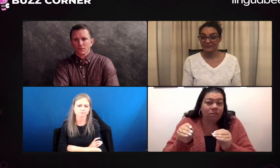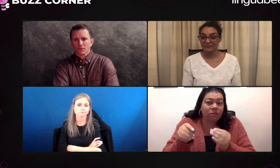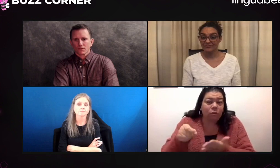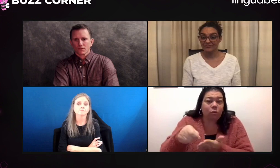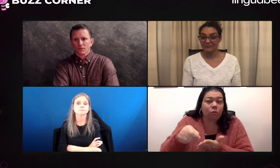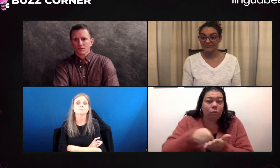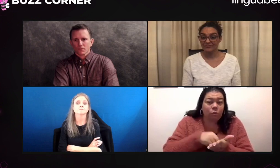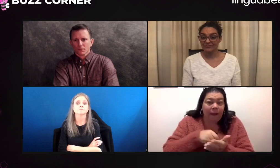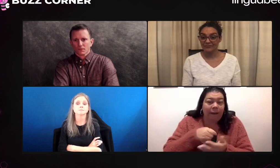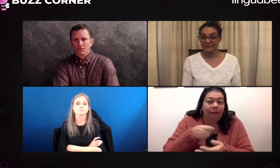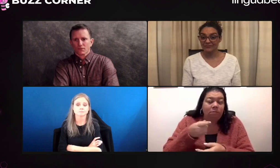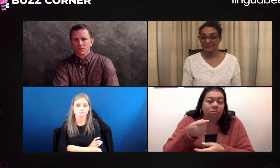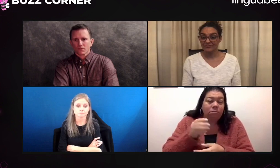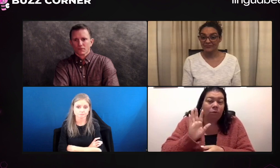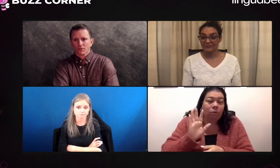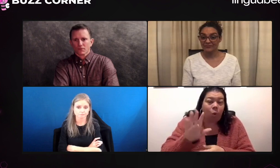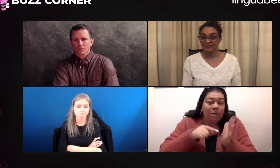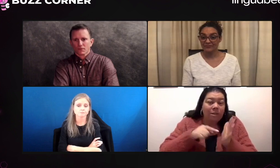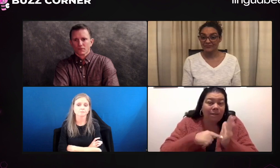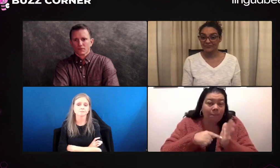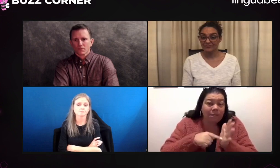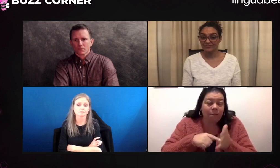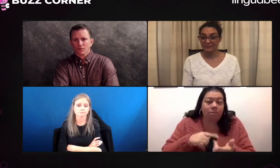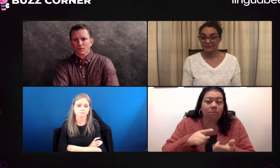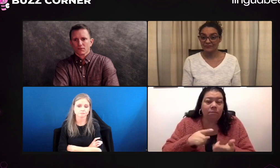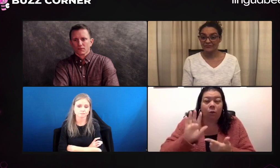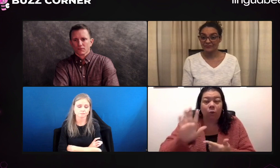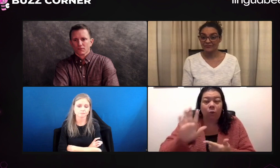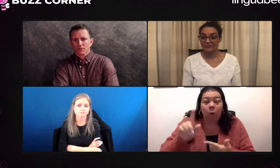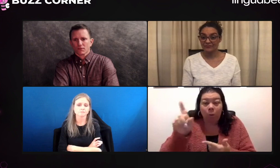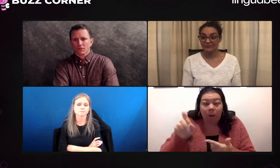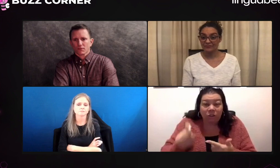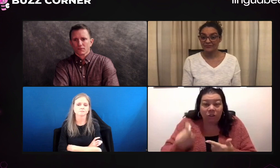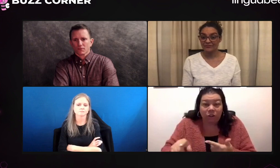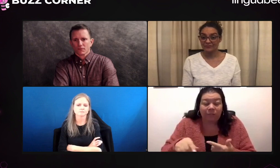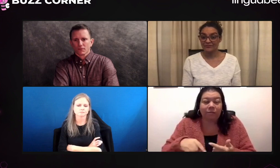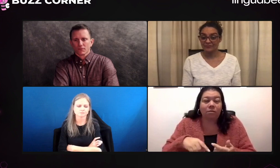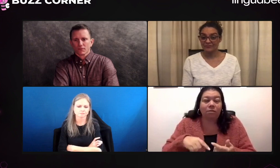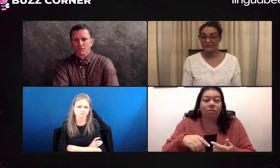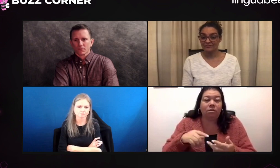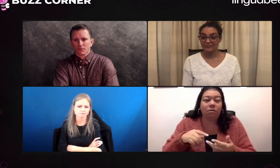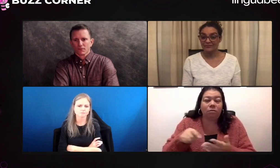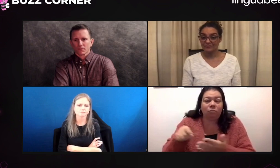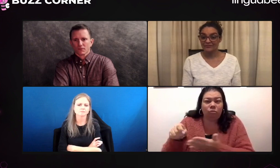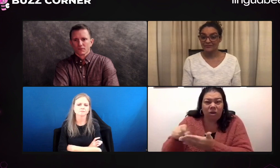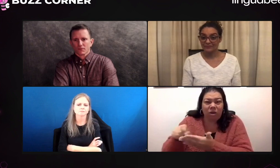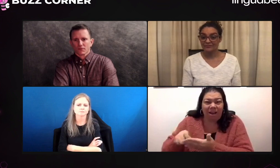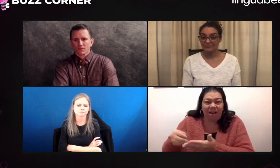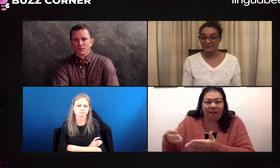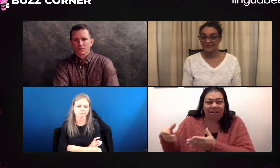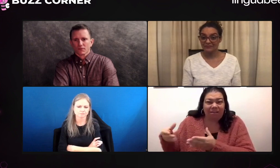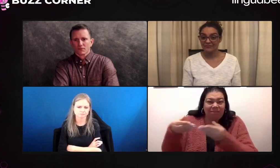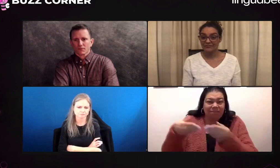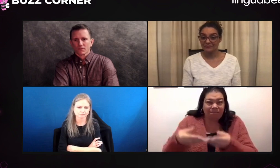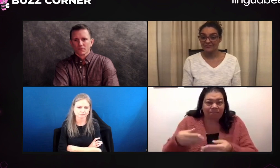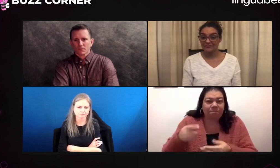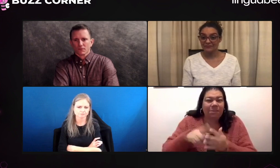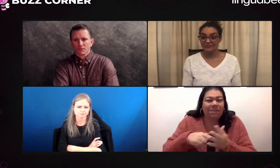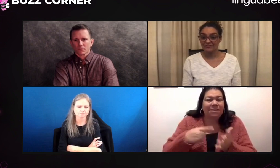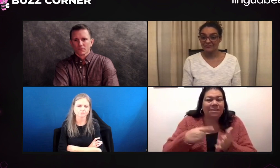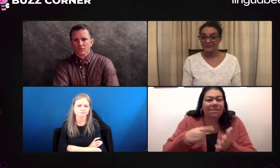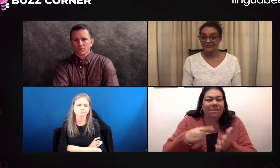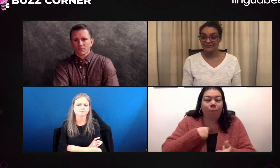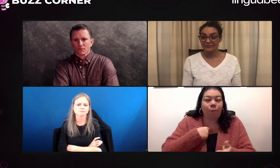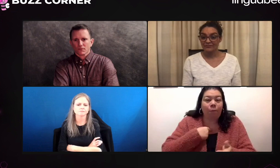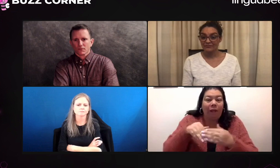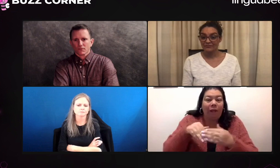sometimes when people go into the doctor's office, they have to write back and forth. And for example, if they had questions, they